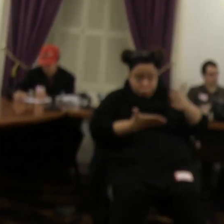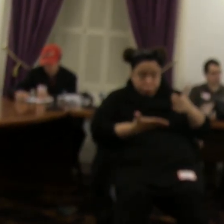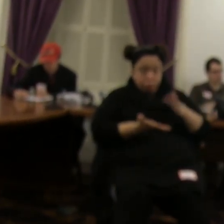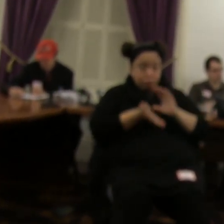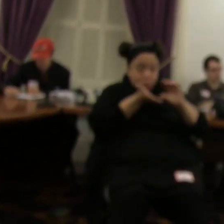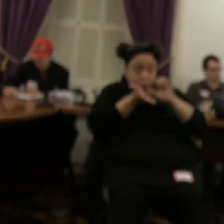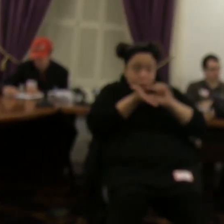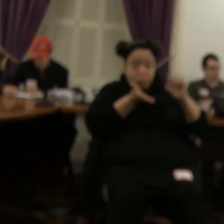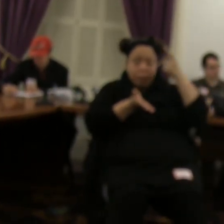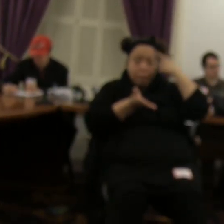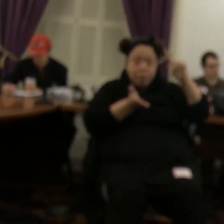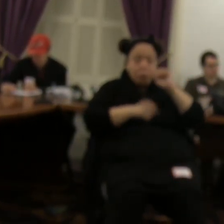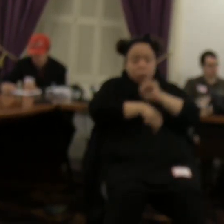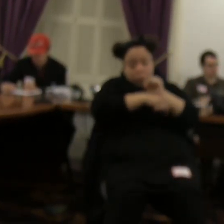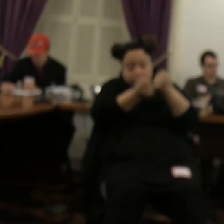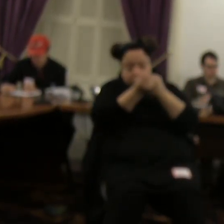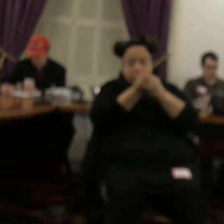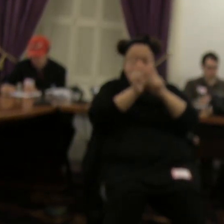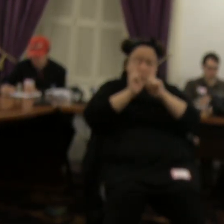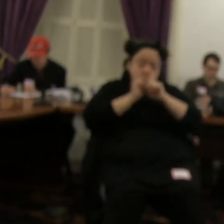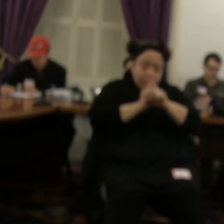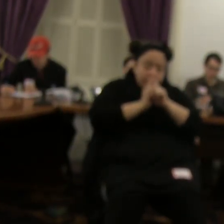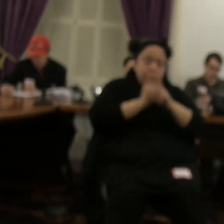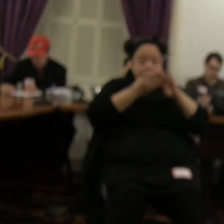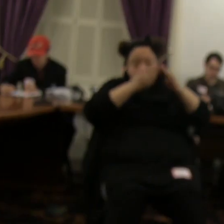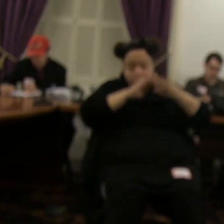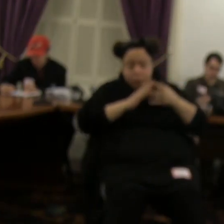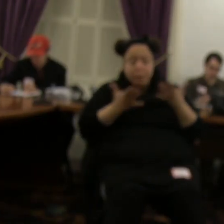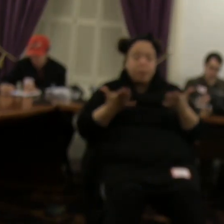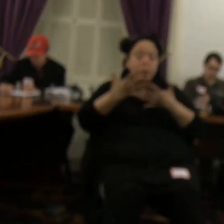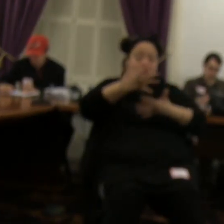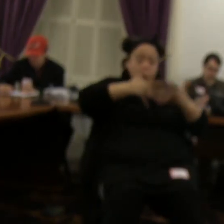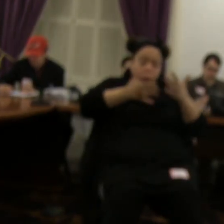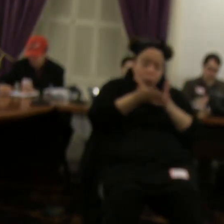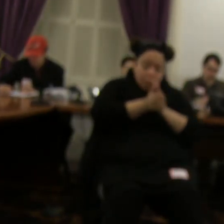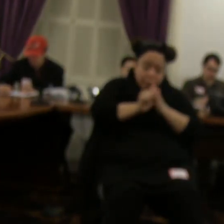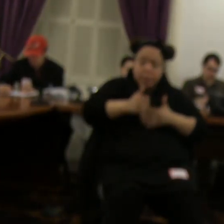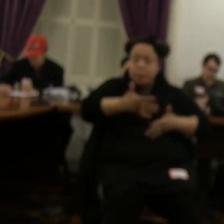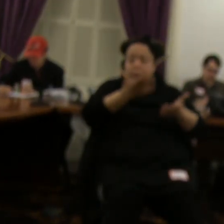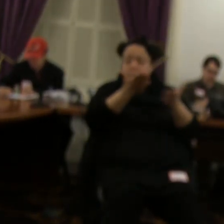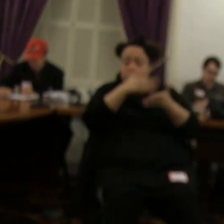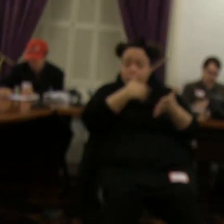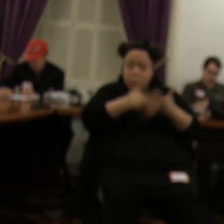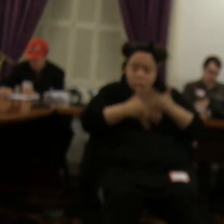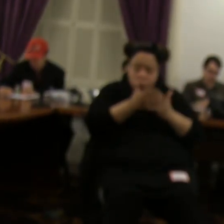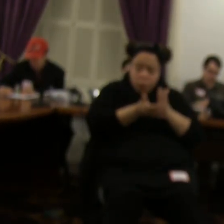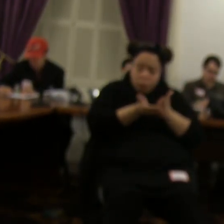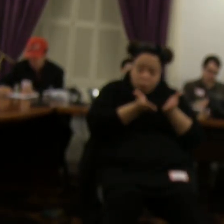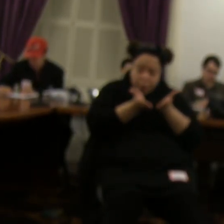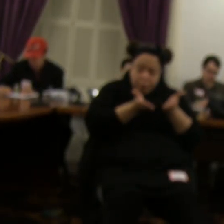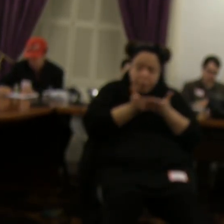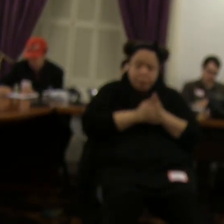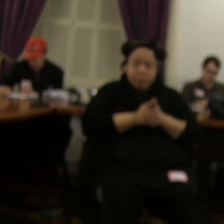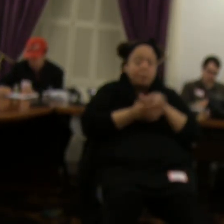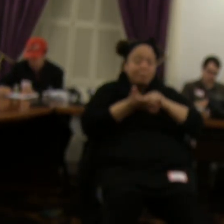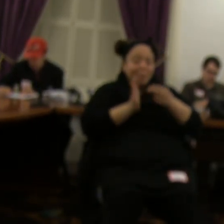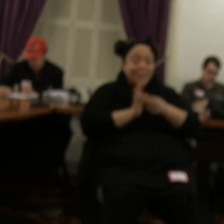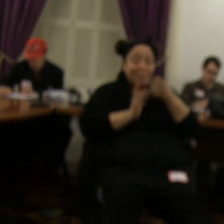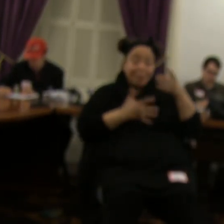is that when countries spend more on social services, things like housing, job